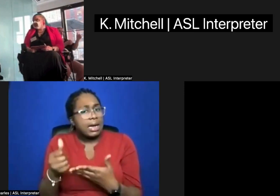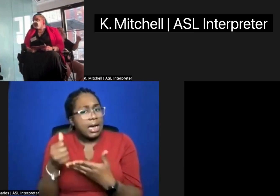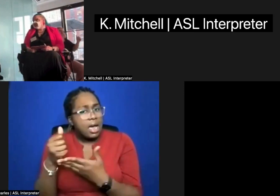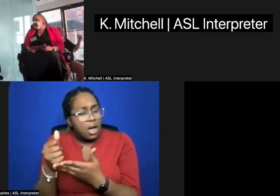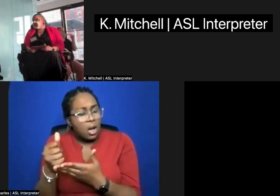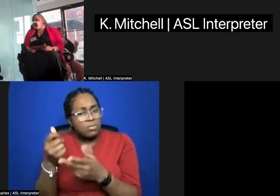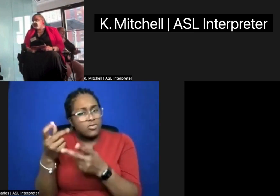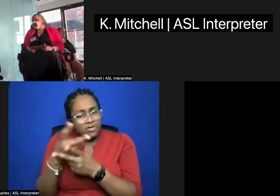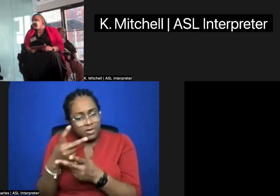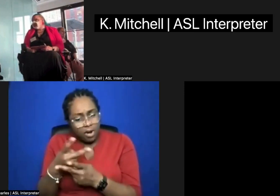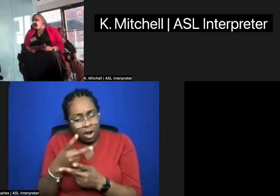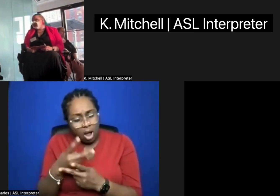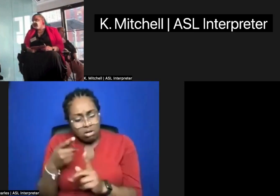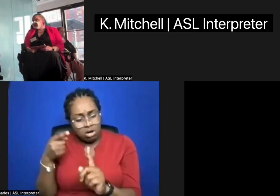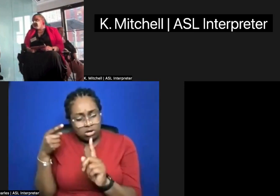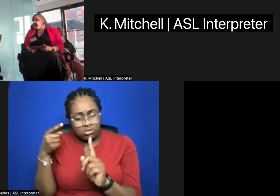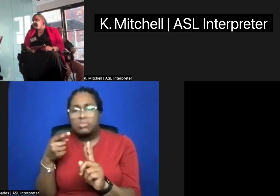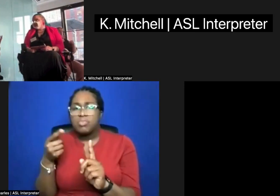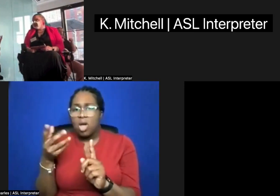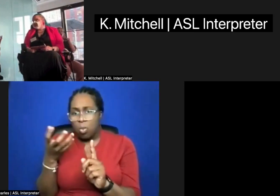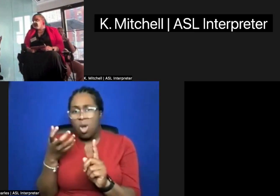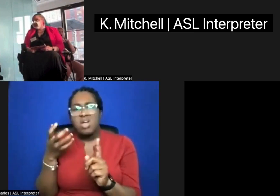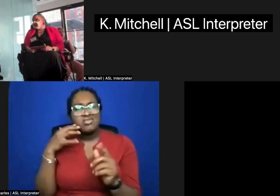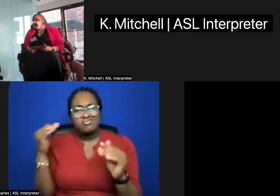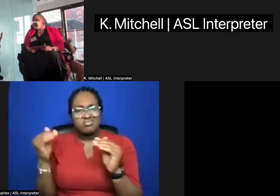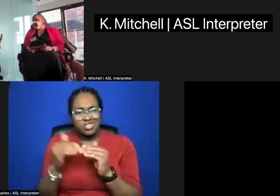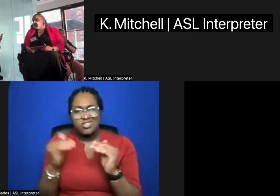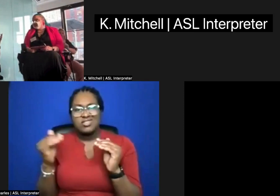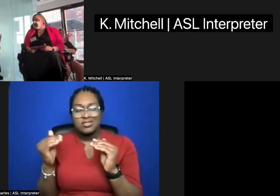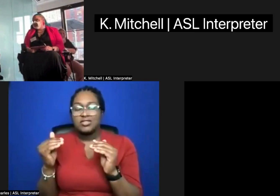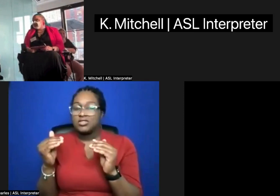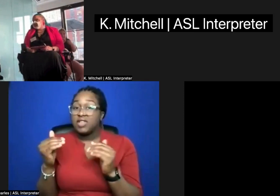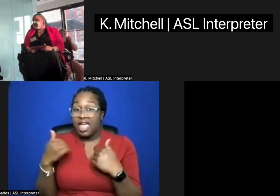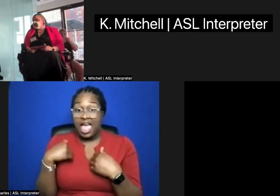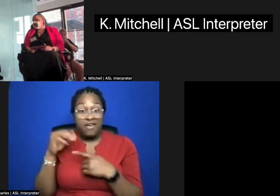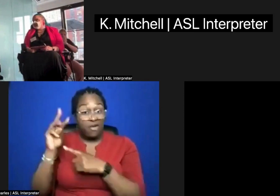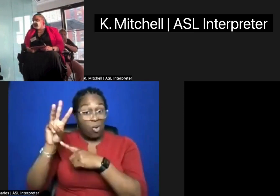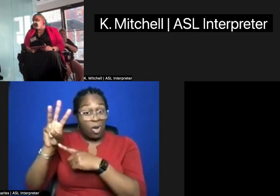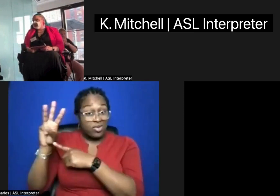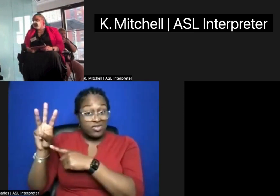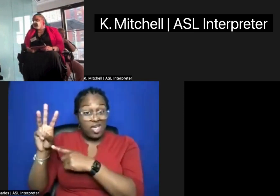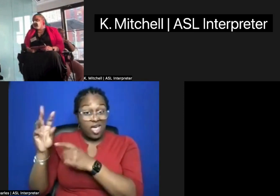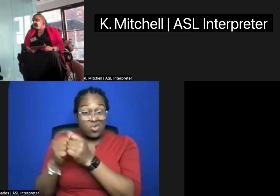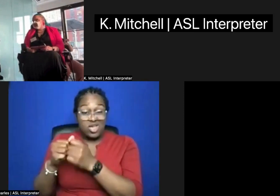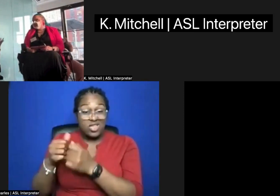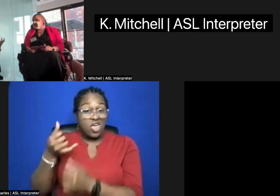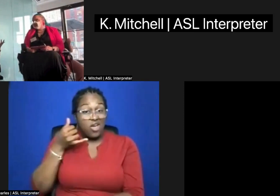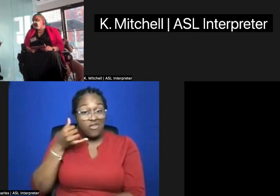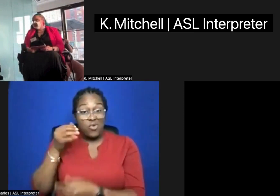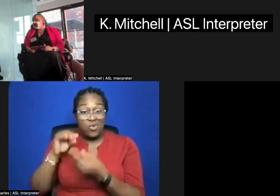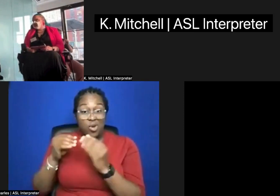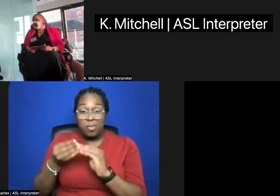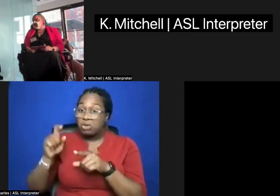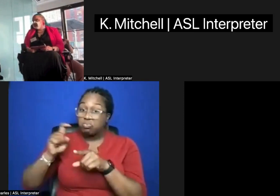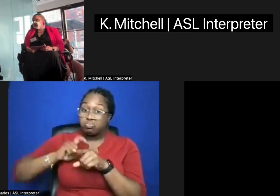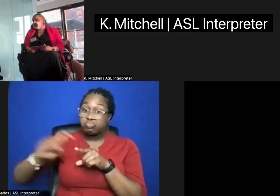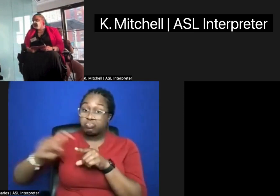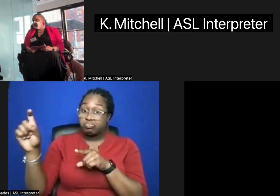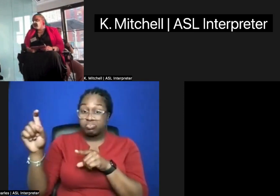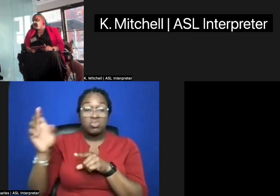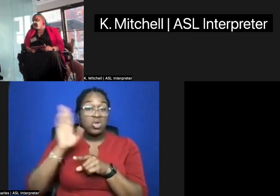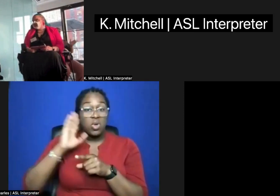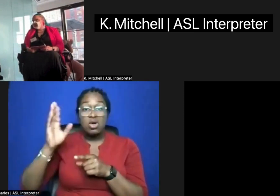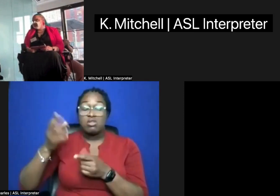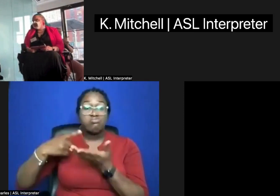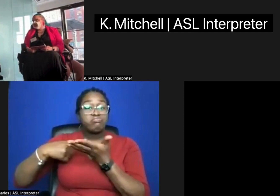justice. And it's just a call. You just go on a website. There's a number there. Give a call to that number, and we'll talk to